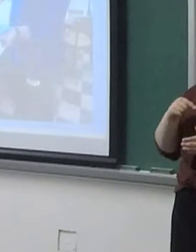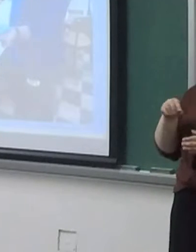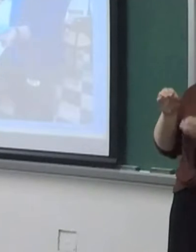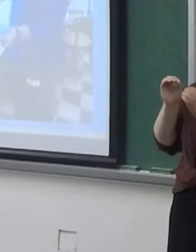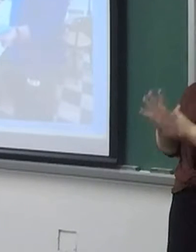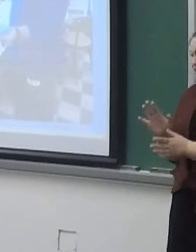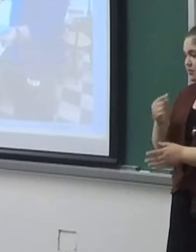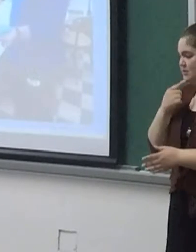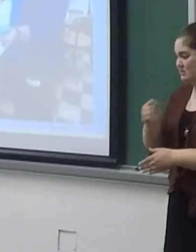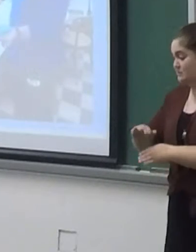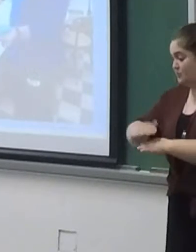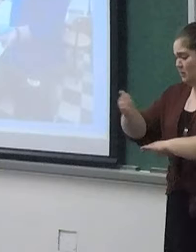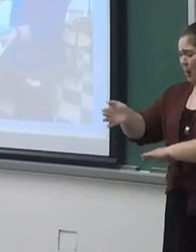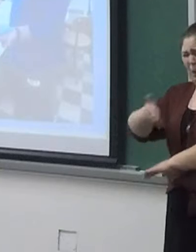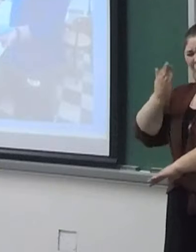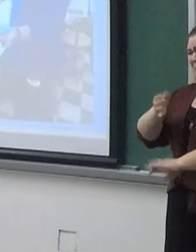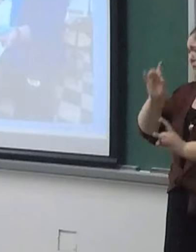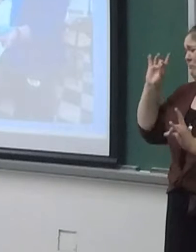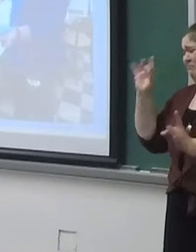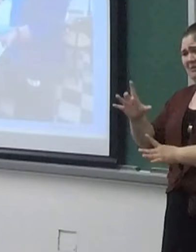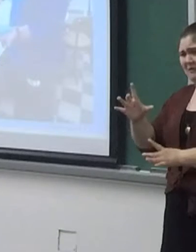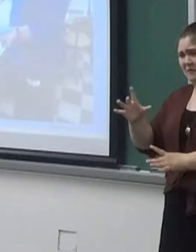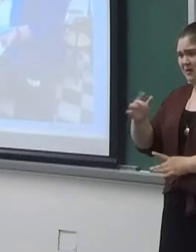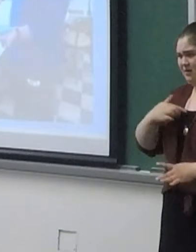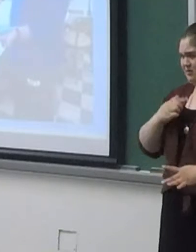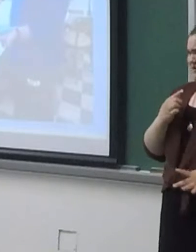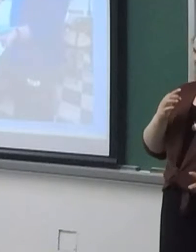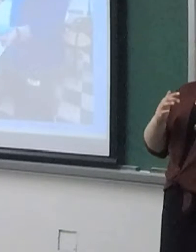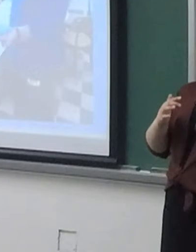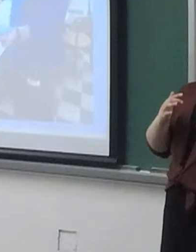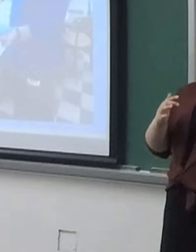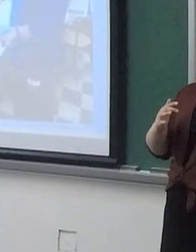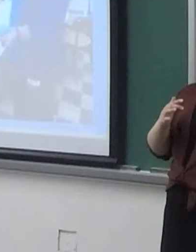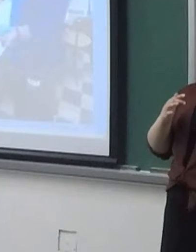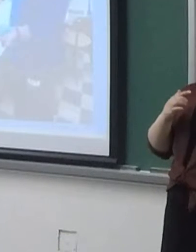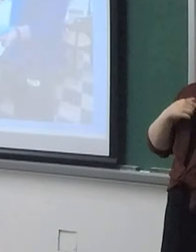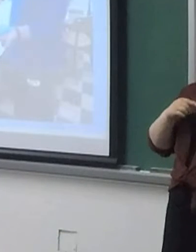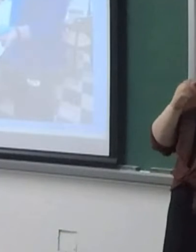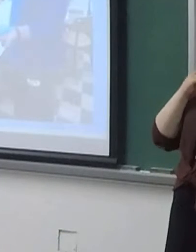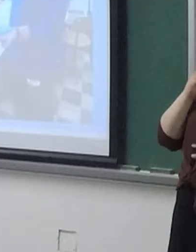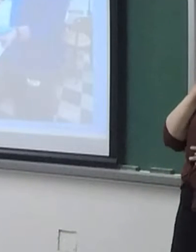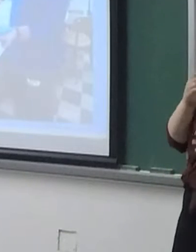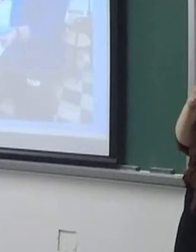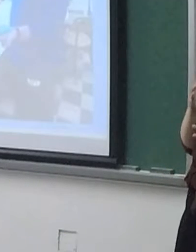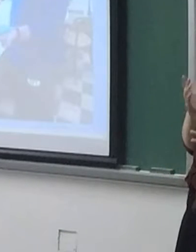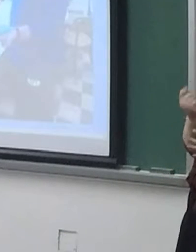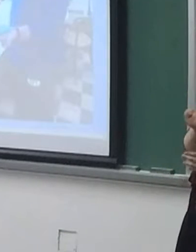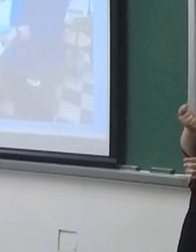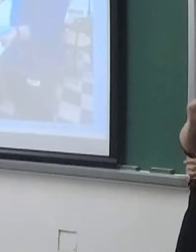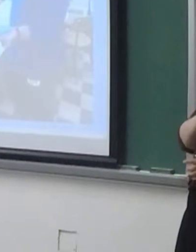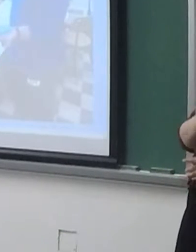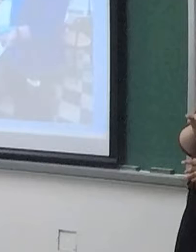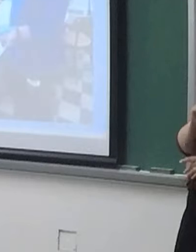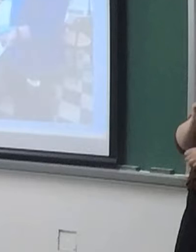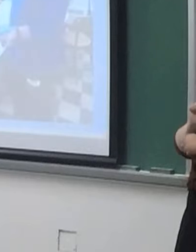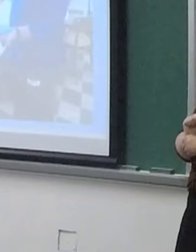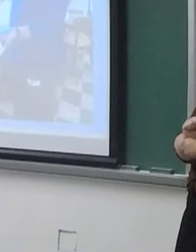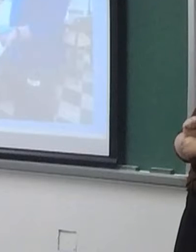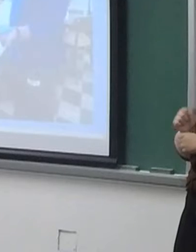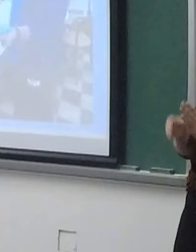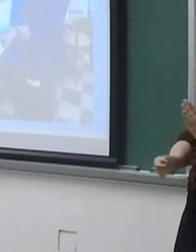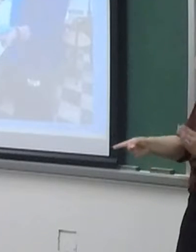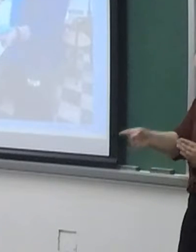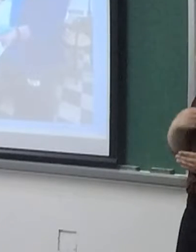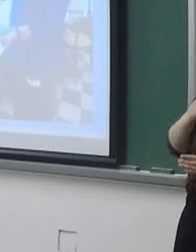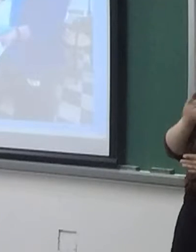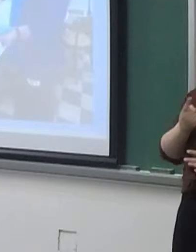he's like, oh, it smells so bad. And like, it kind of was like psychological, and it freaked me out. I'm like, oh my gosh, and I like started gagging